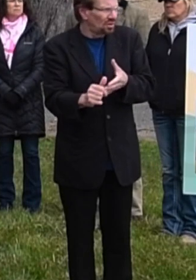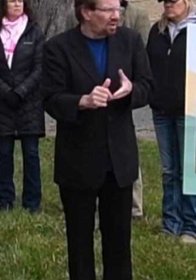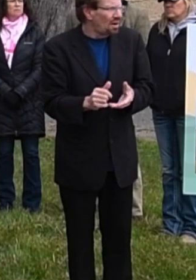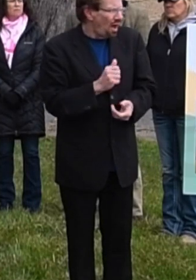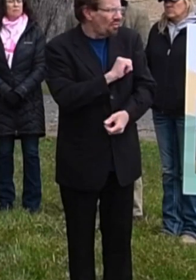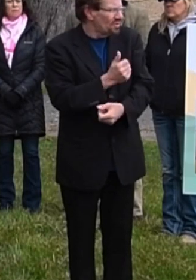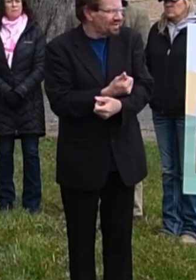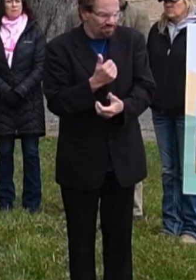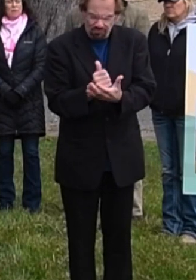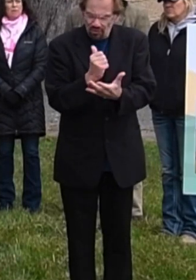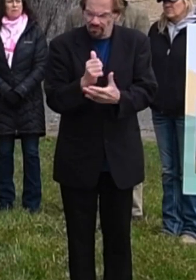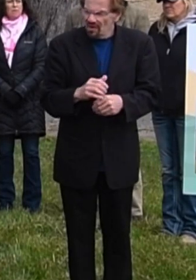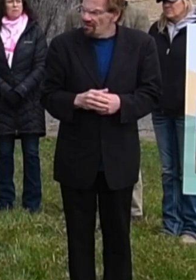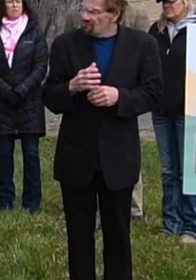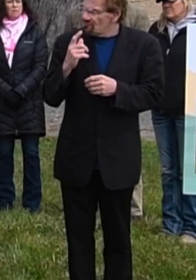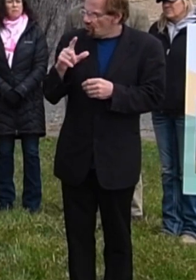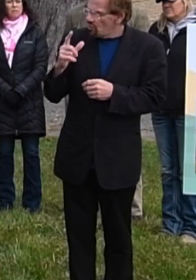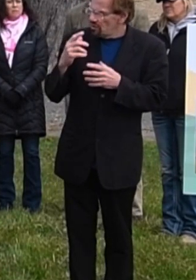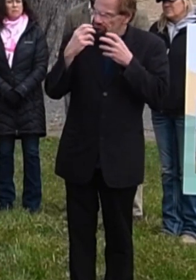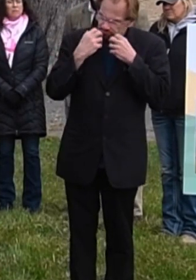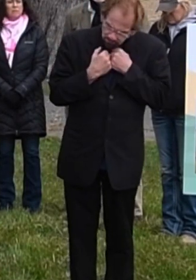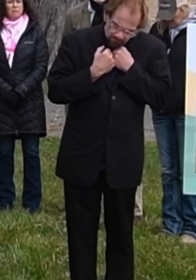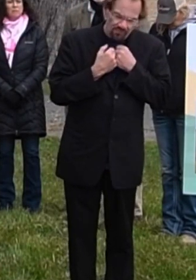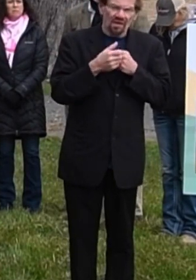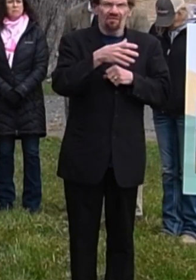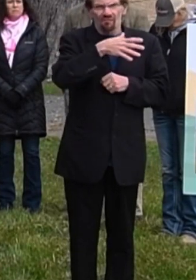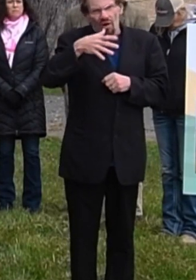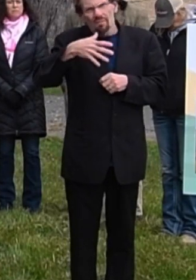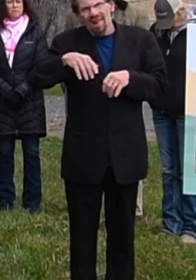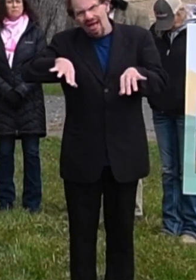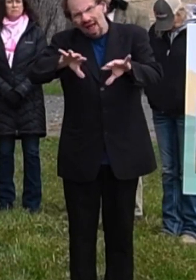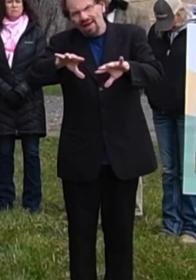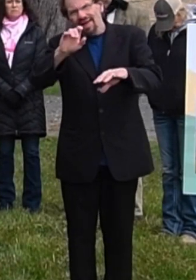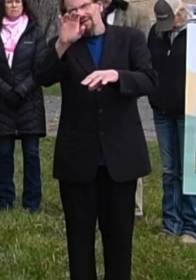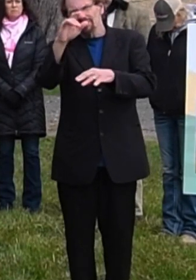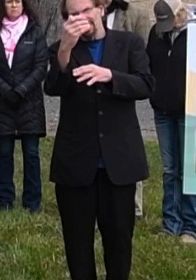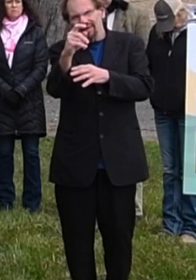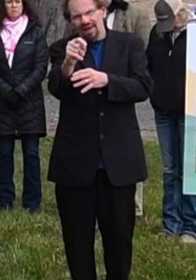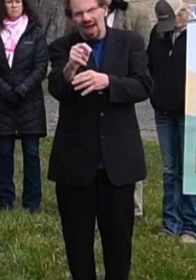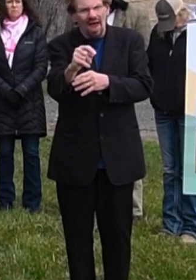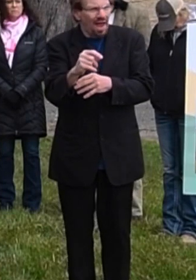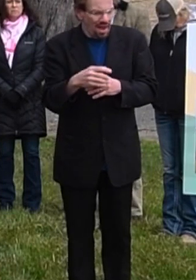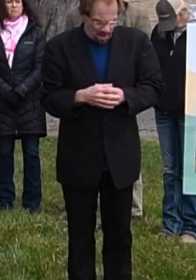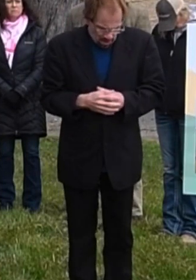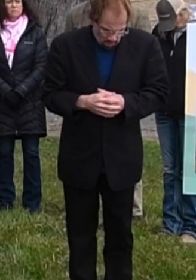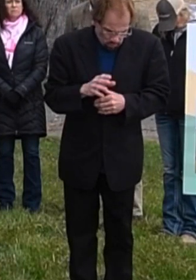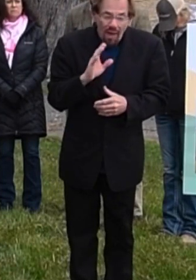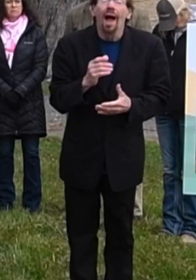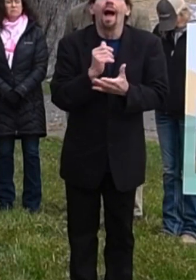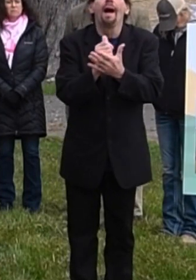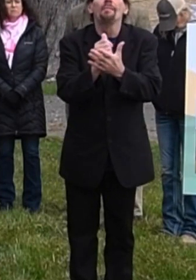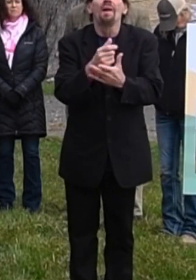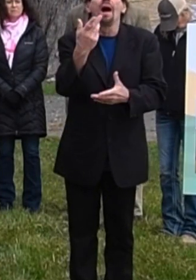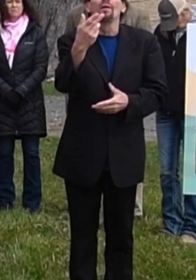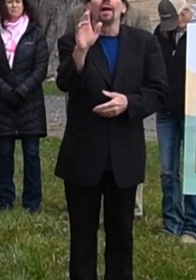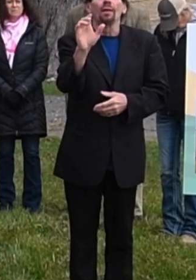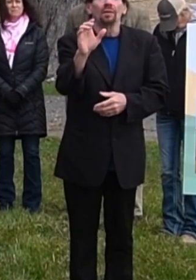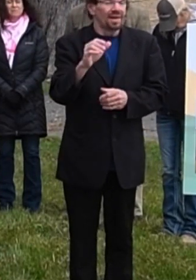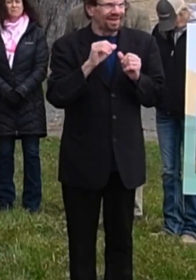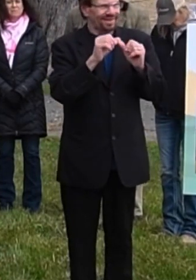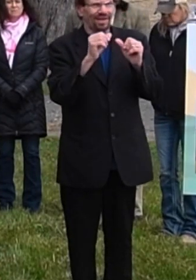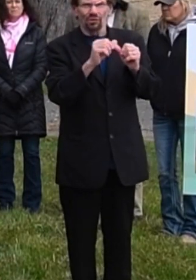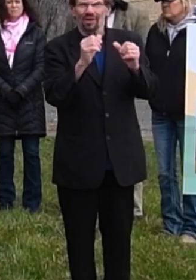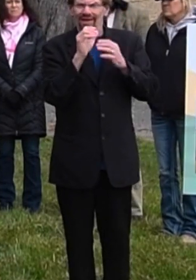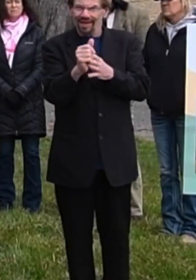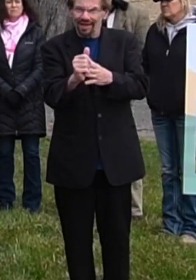agricultural preservation easement acquisitions will help Howard County continue to lead not only in